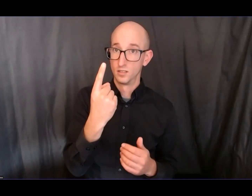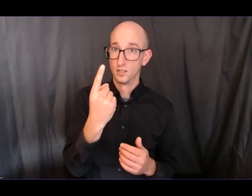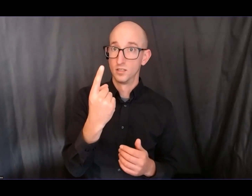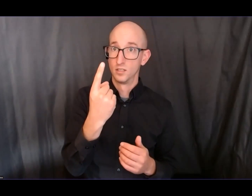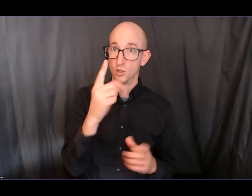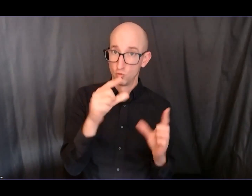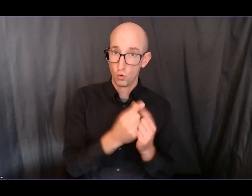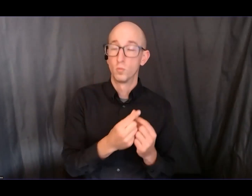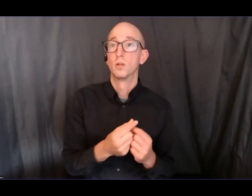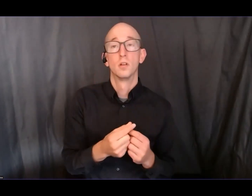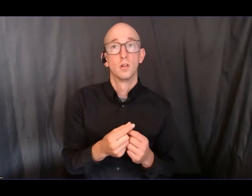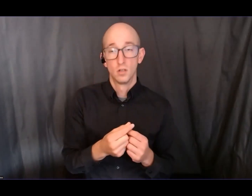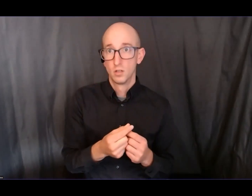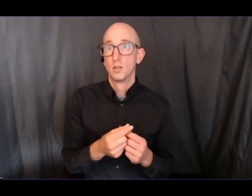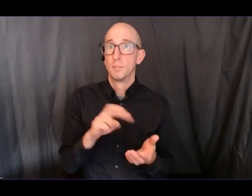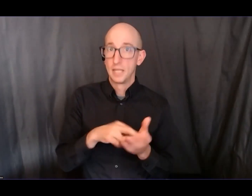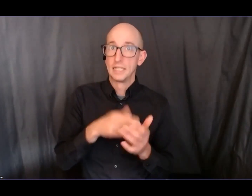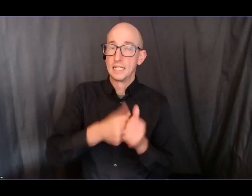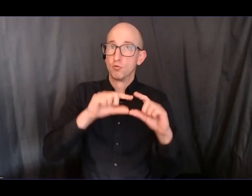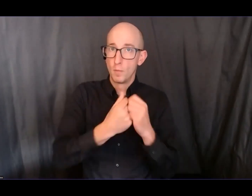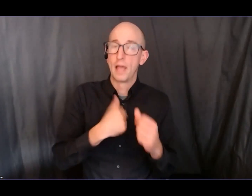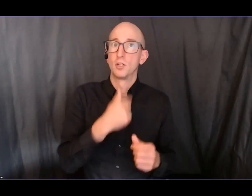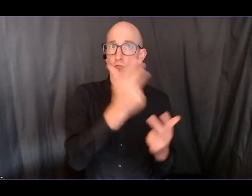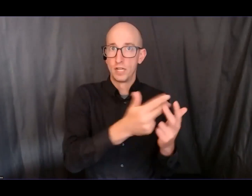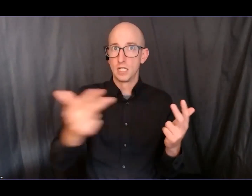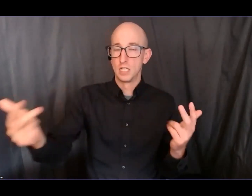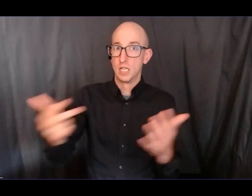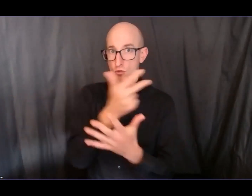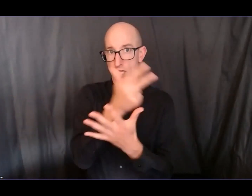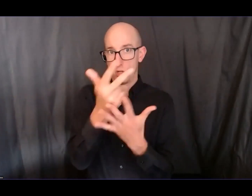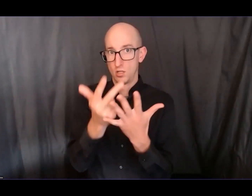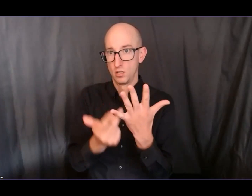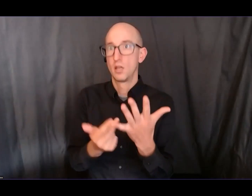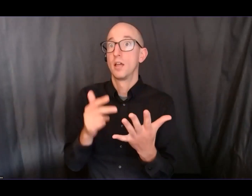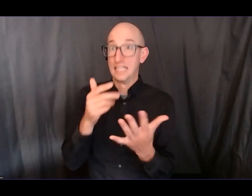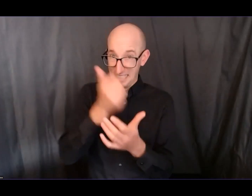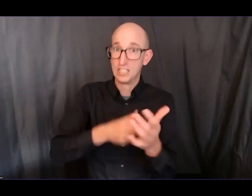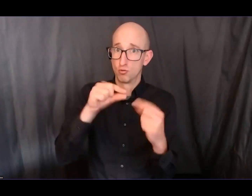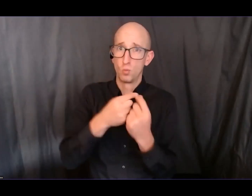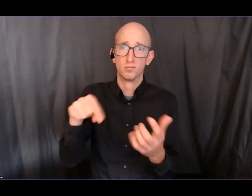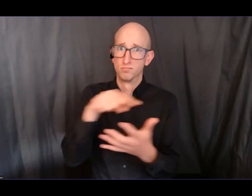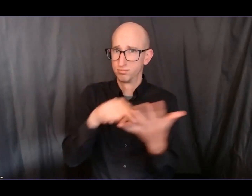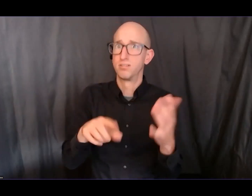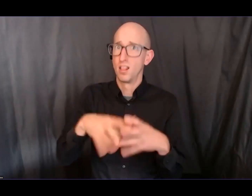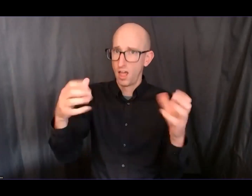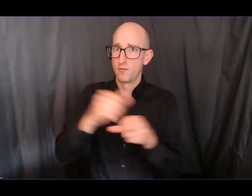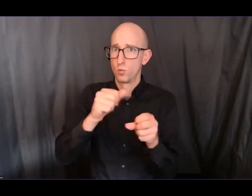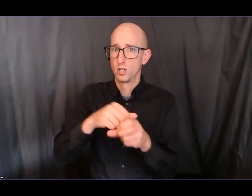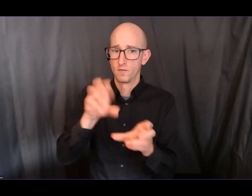lot of work for 3 people to take on. So I guess I'm curious I